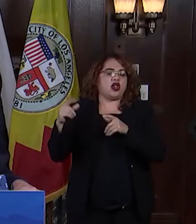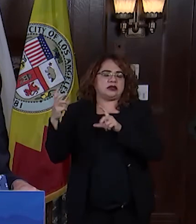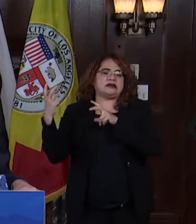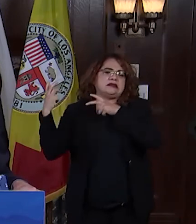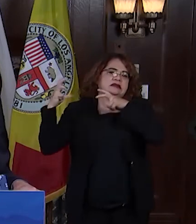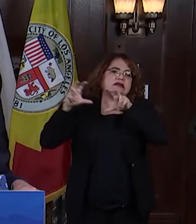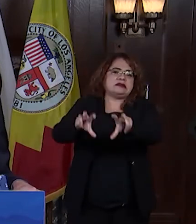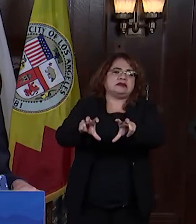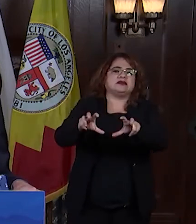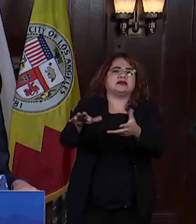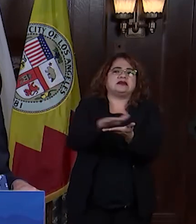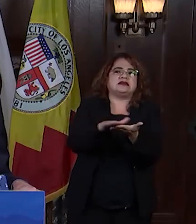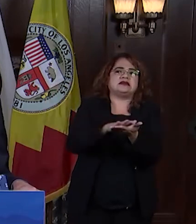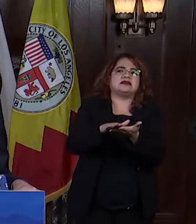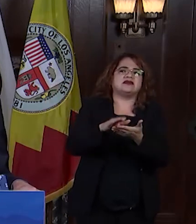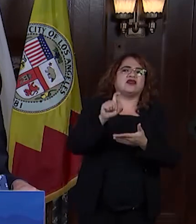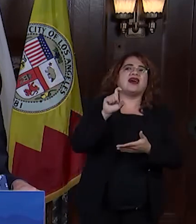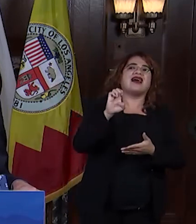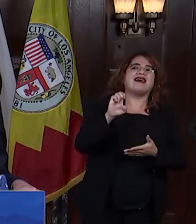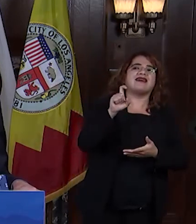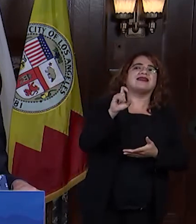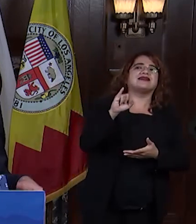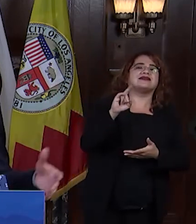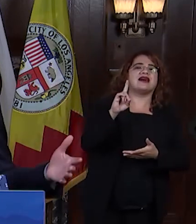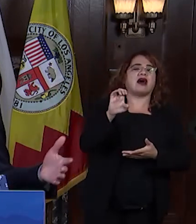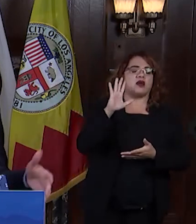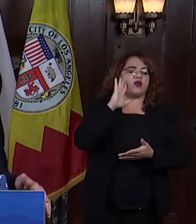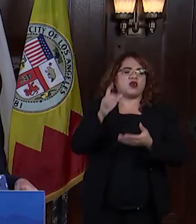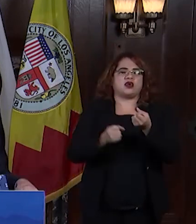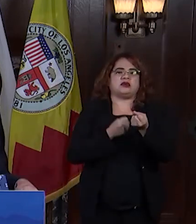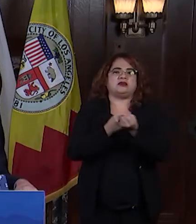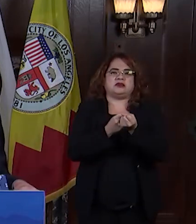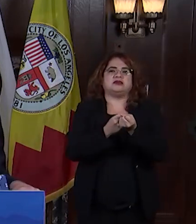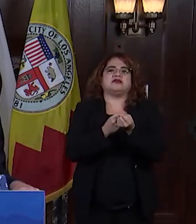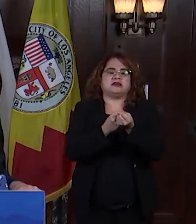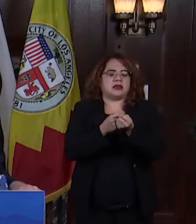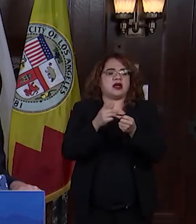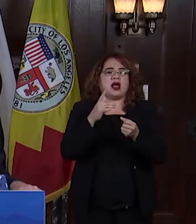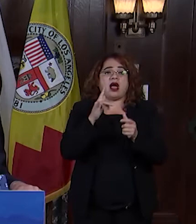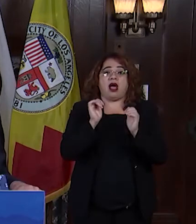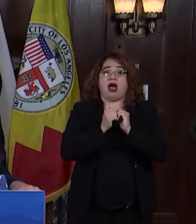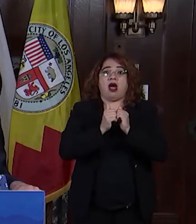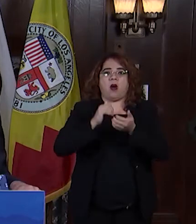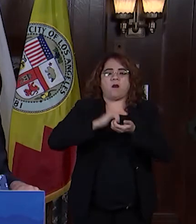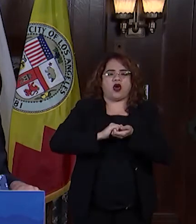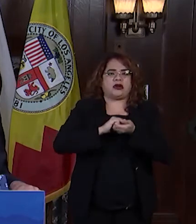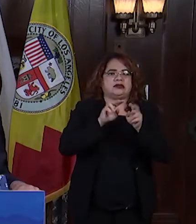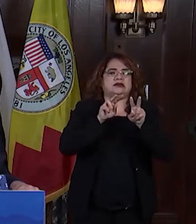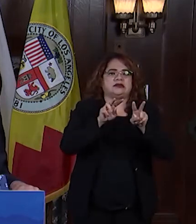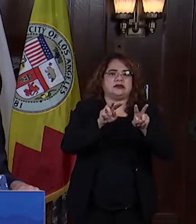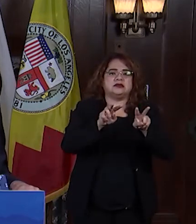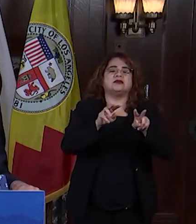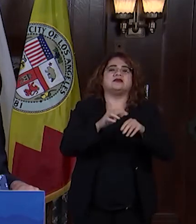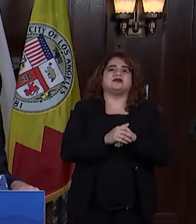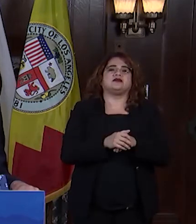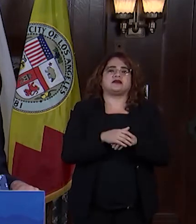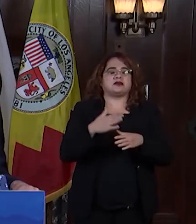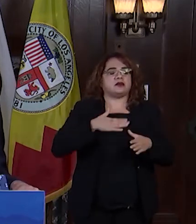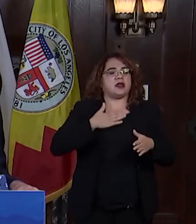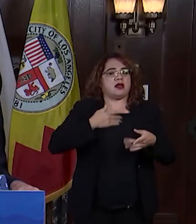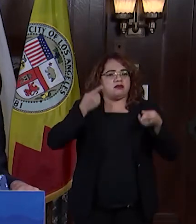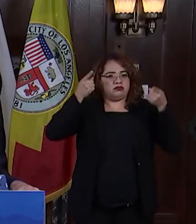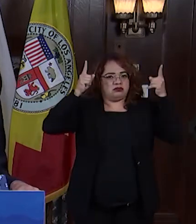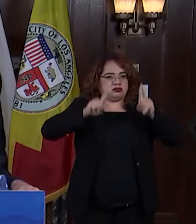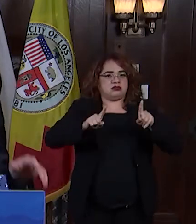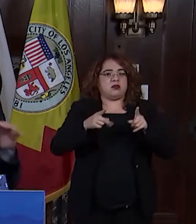state may have to fill that void, and we will advocate for that, and we'll look for partnering in any way possible. With Rick, it was a mutual decision, but